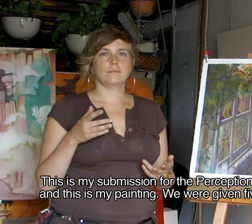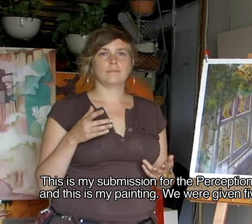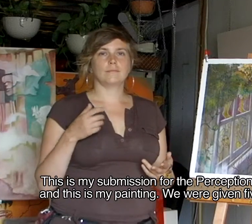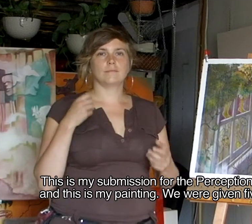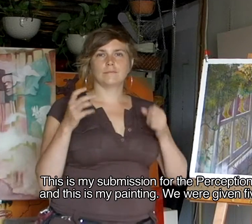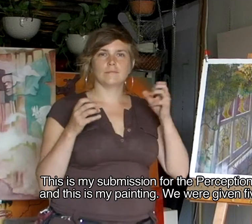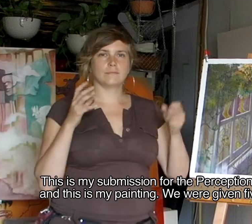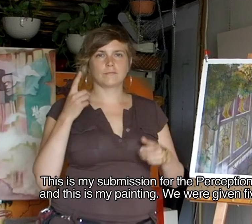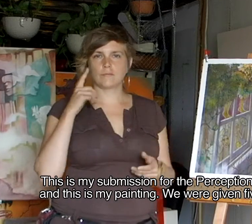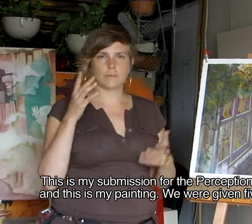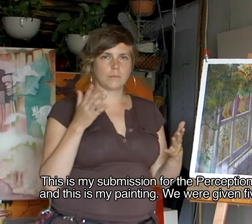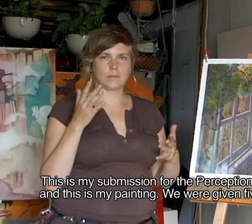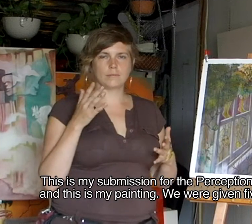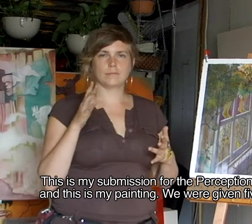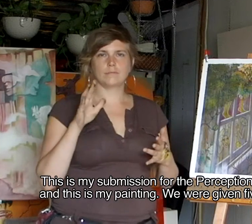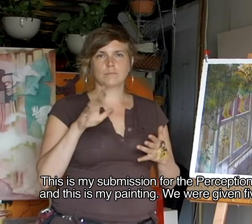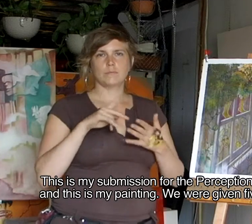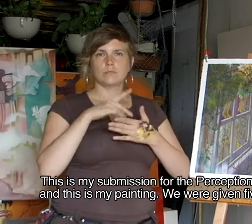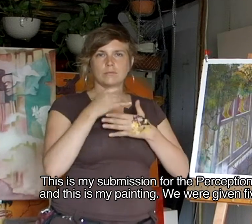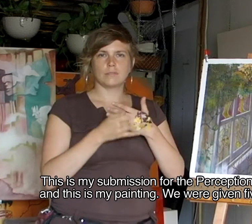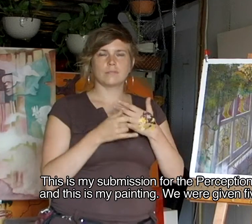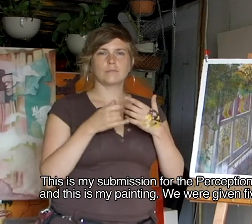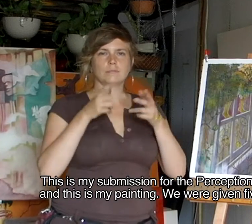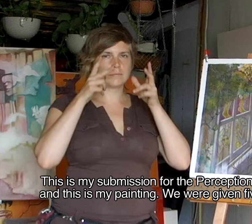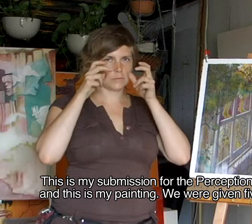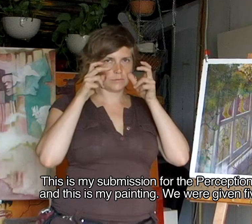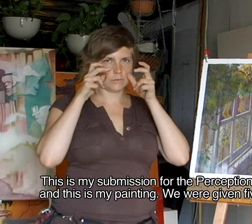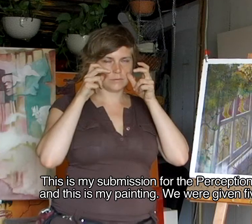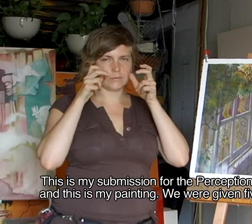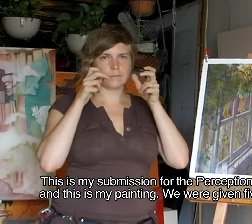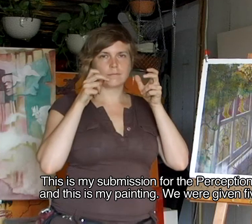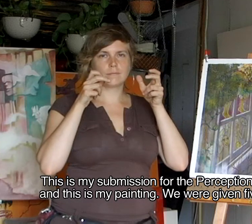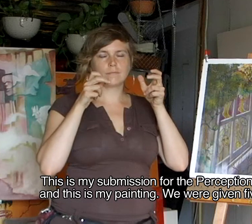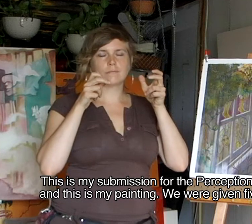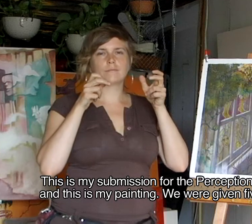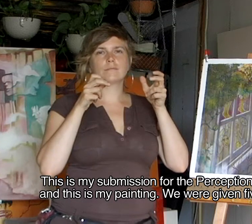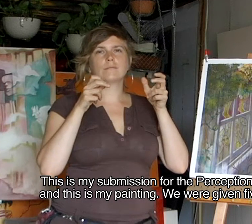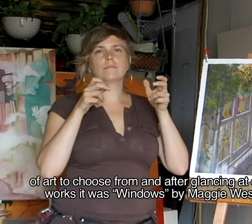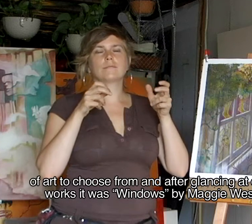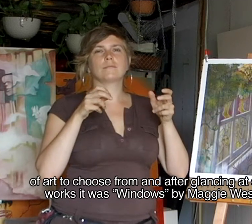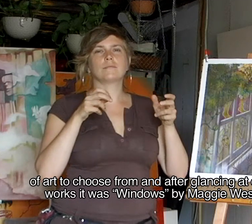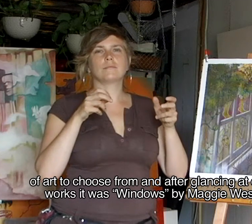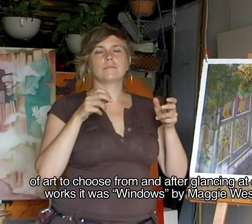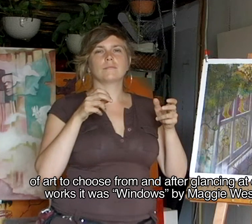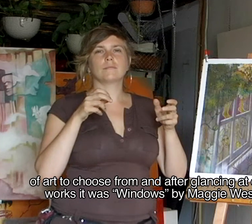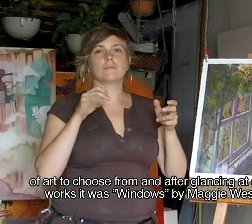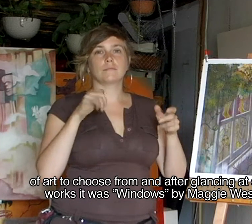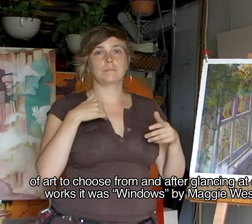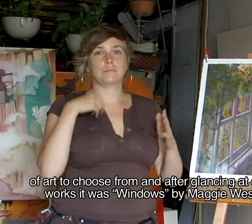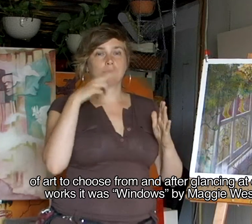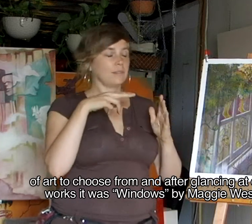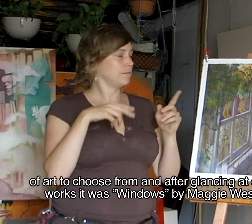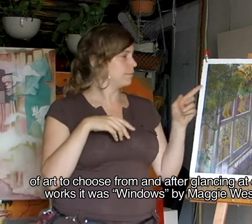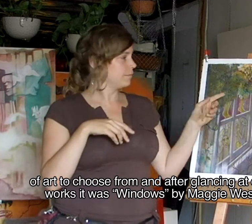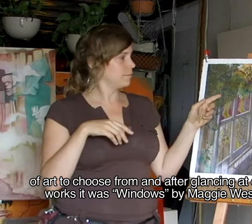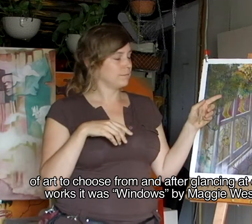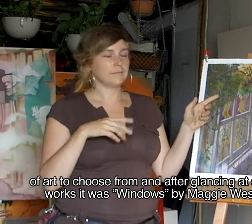This is my submission for the Perceptions project, and this is my painting. We were given 5 works of art to